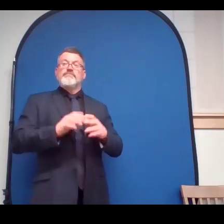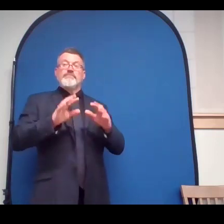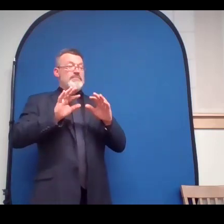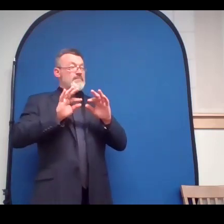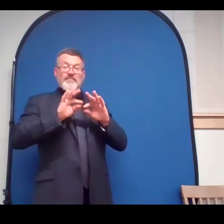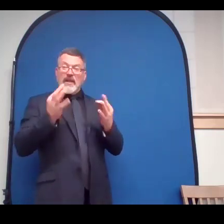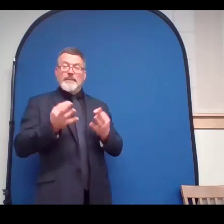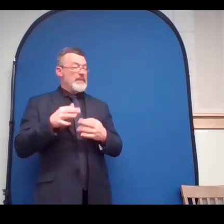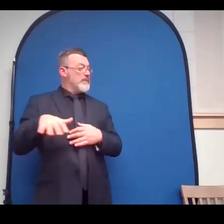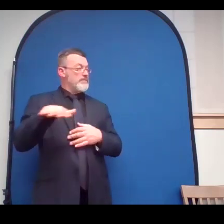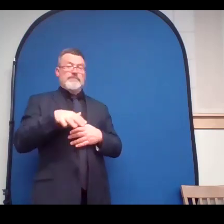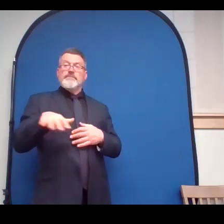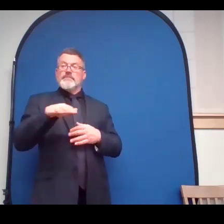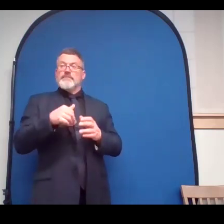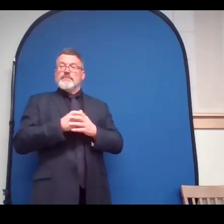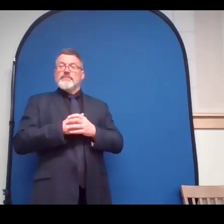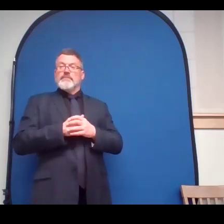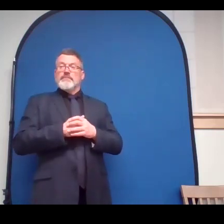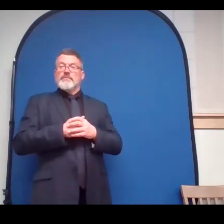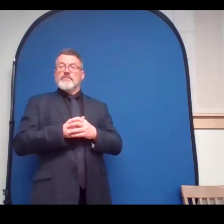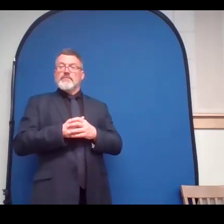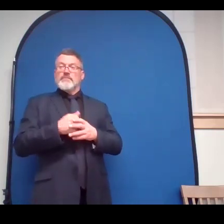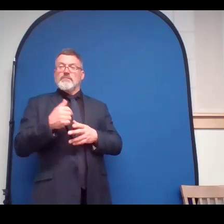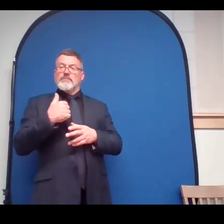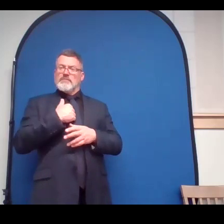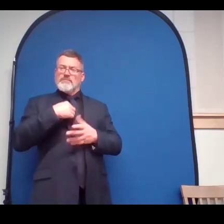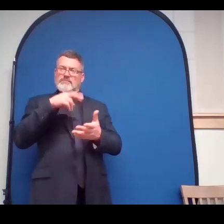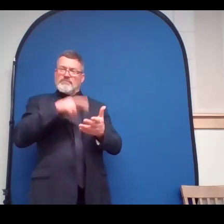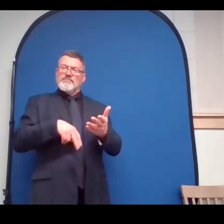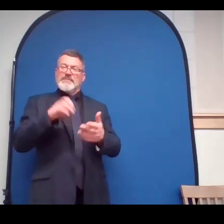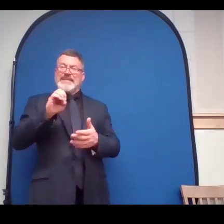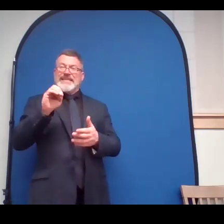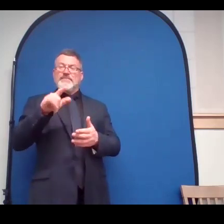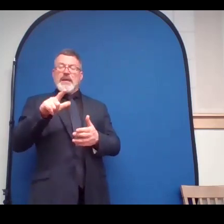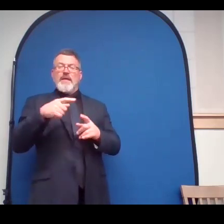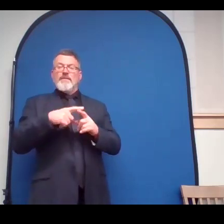were. So I've seen emails from case managers,